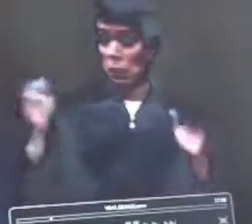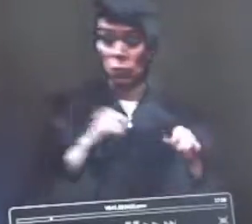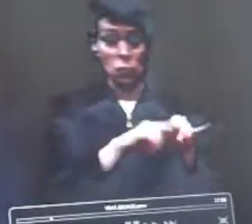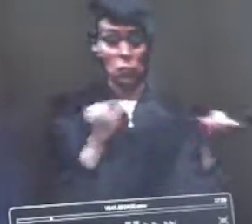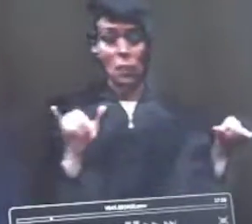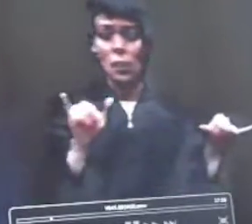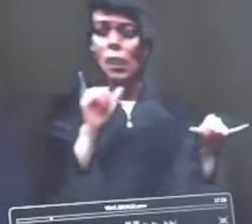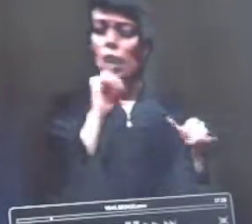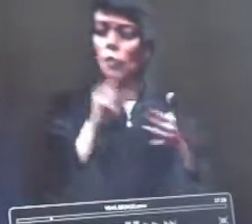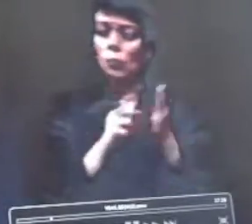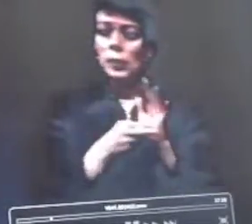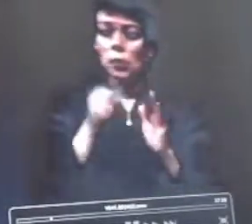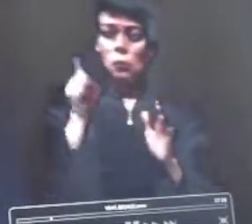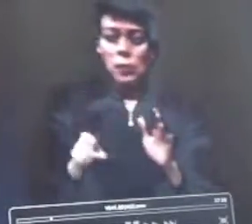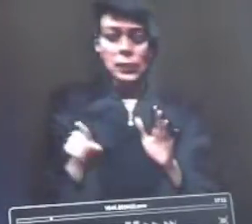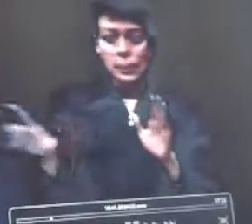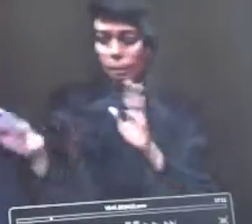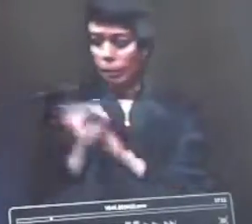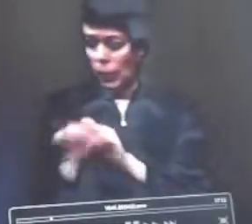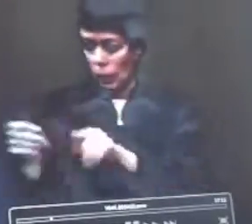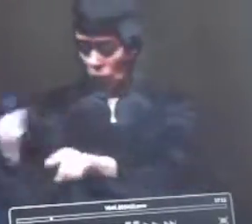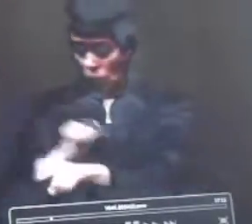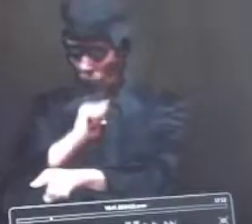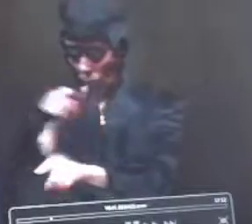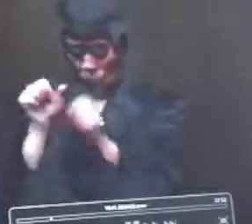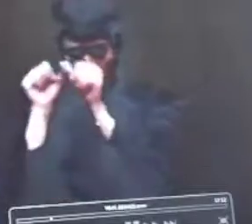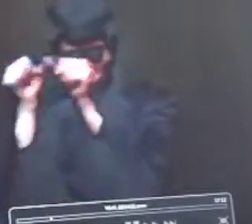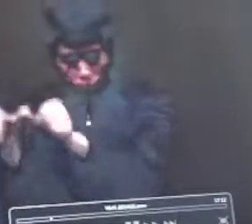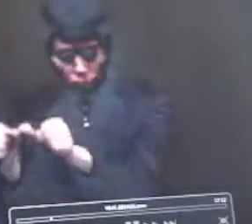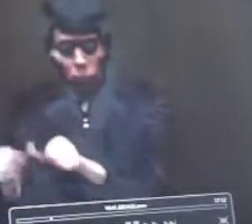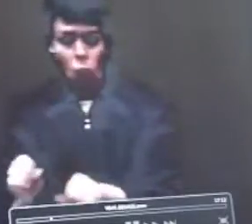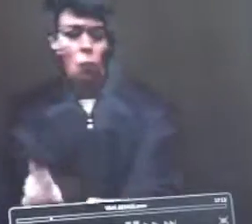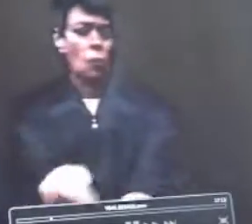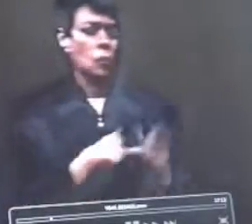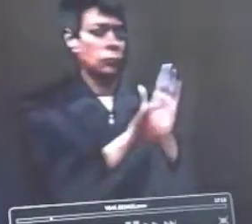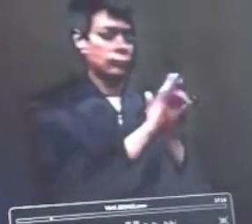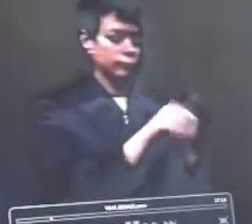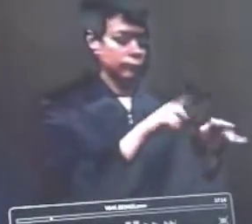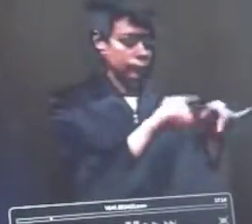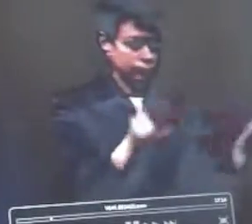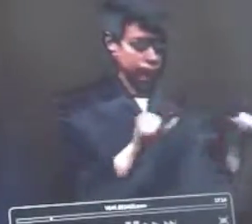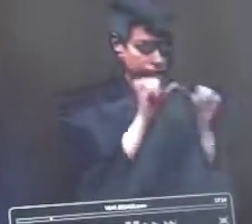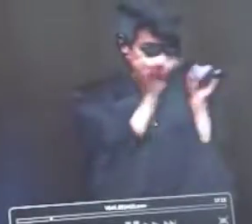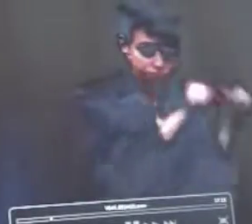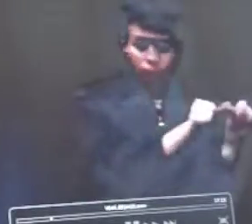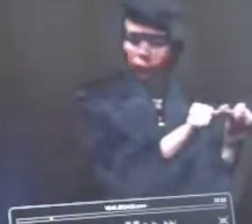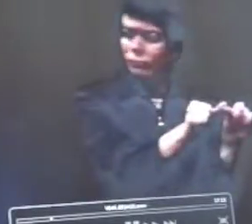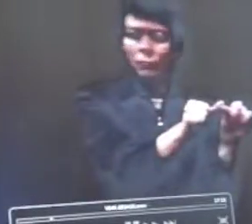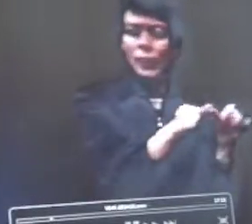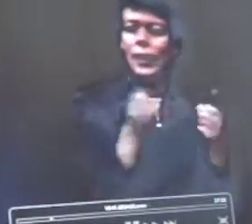If using consecutive interpreting and simultaneous interpreting, does that mean you need to pick one and stick with